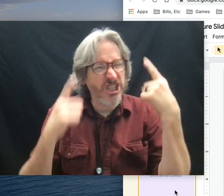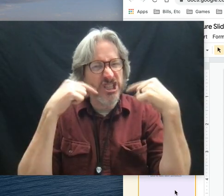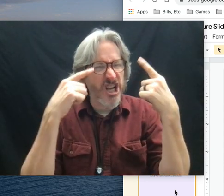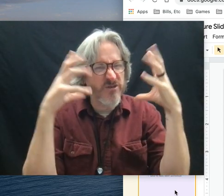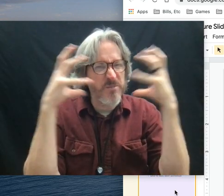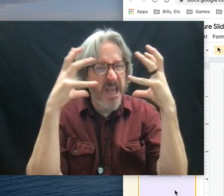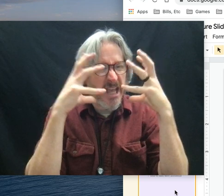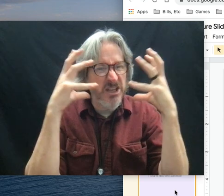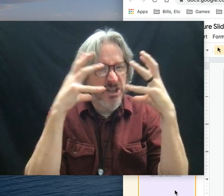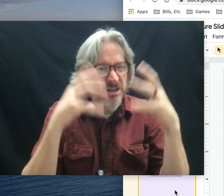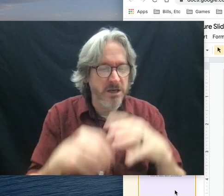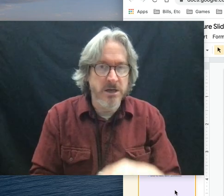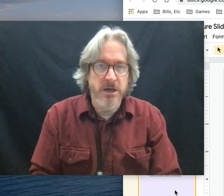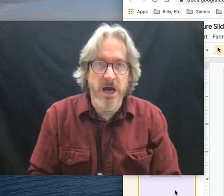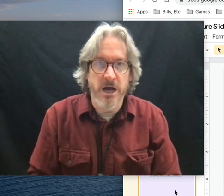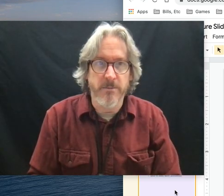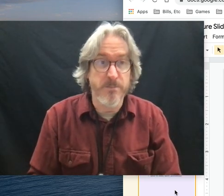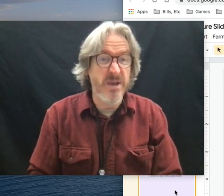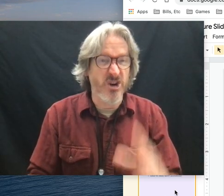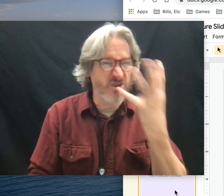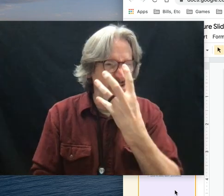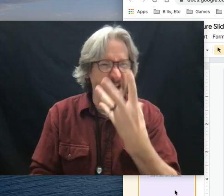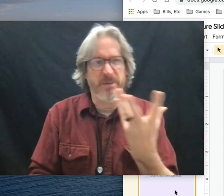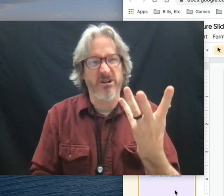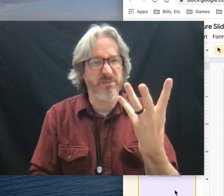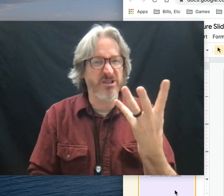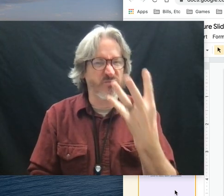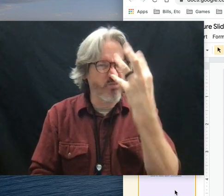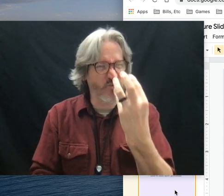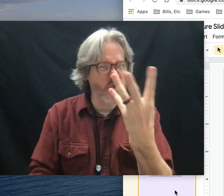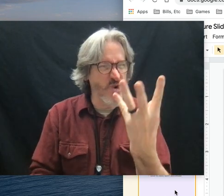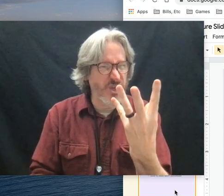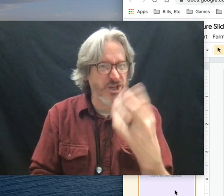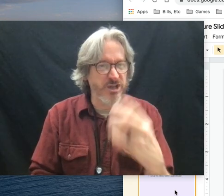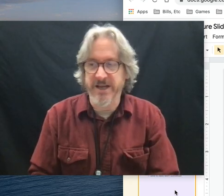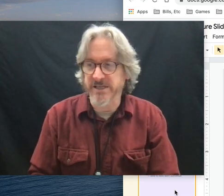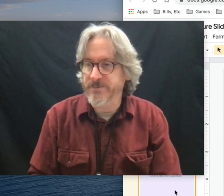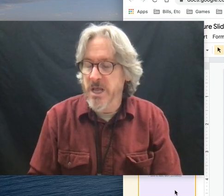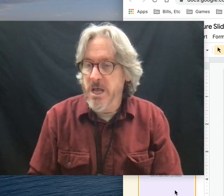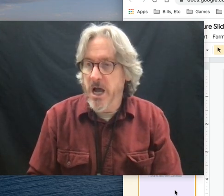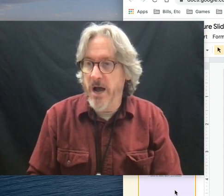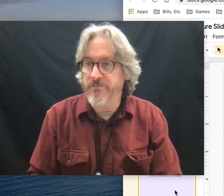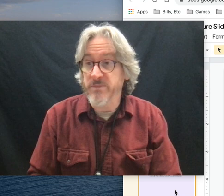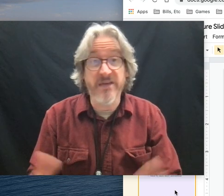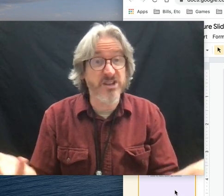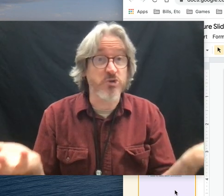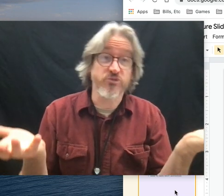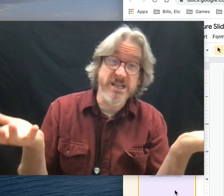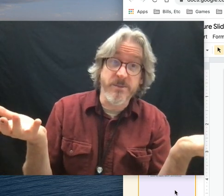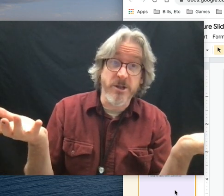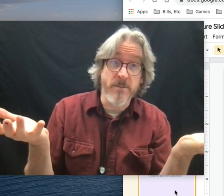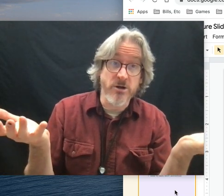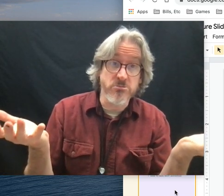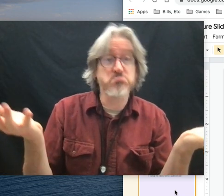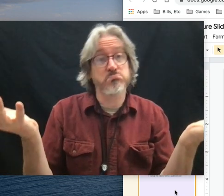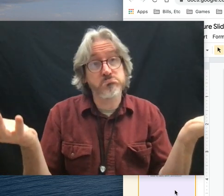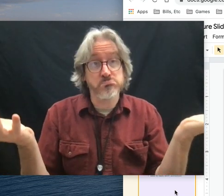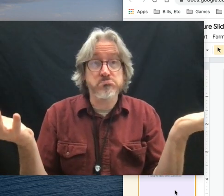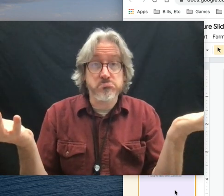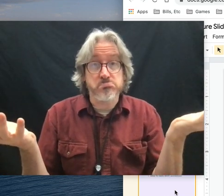it's got this kind of pinched, bitter, not bitter, but squished face. If it's a reasonable